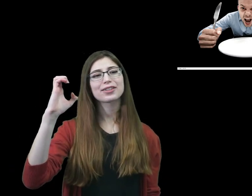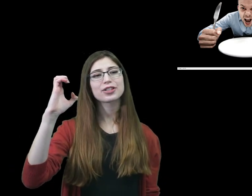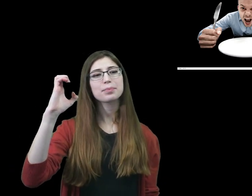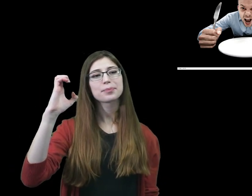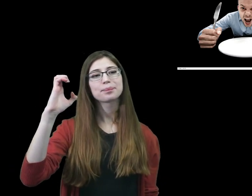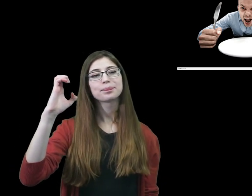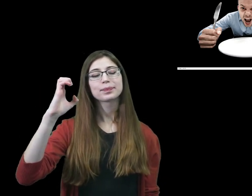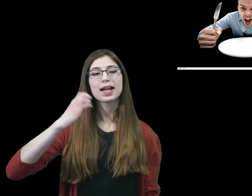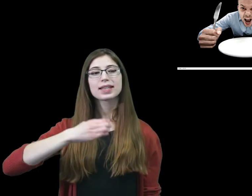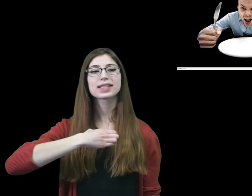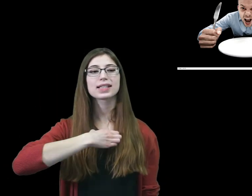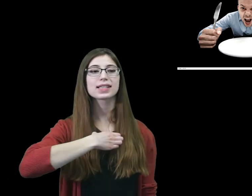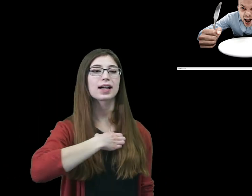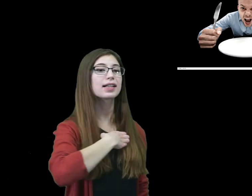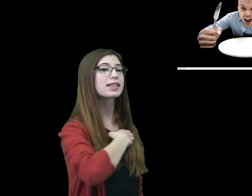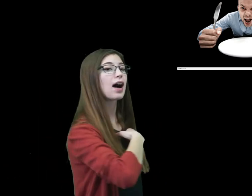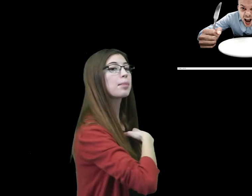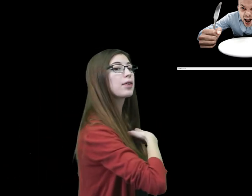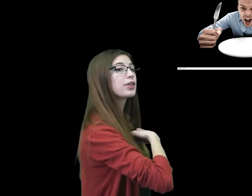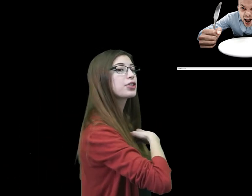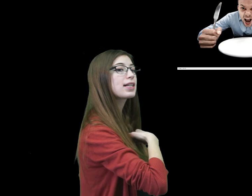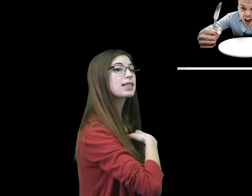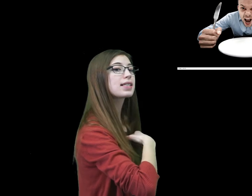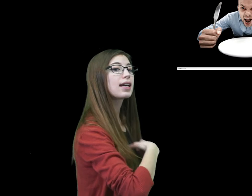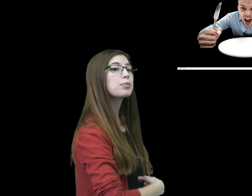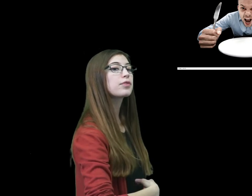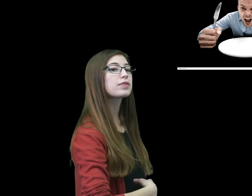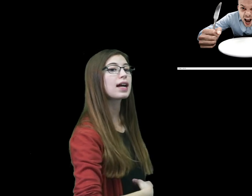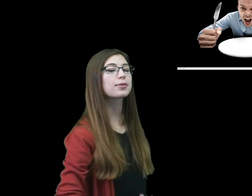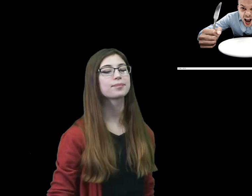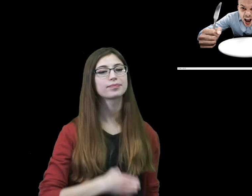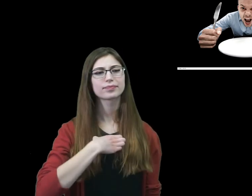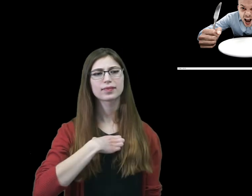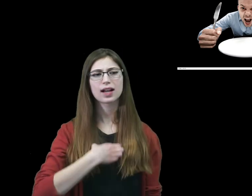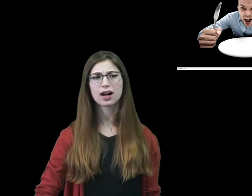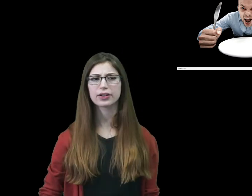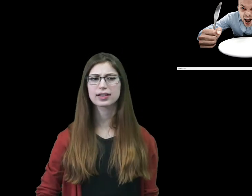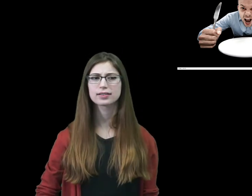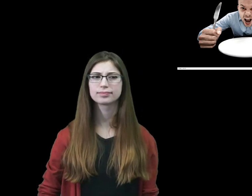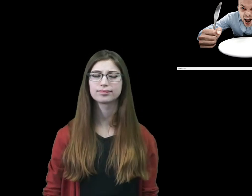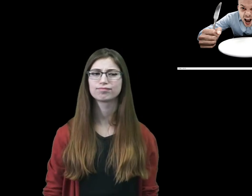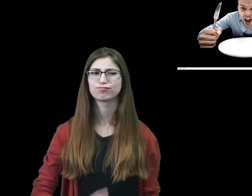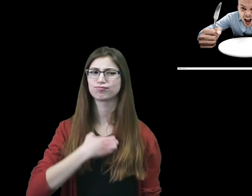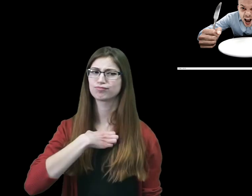handshake. This is going to start at the top of your chest and move down. Hungry.